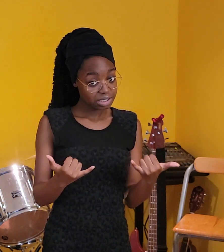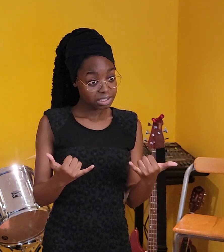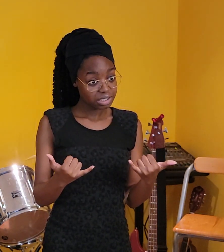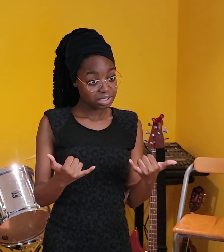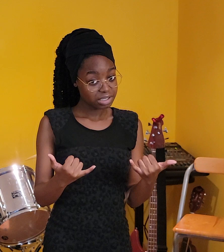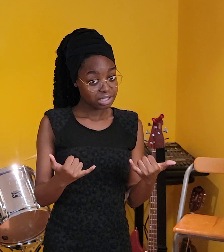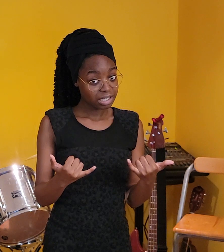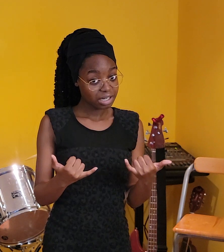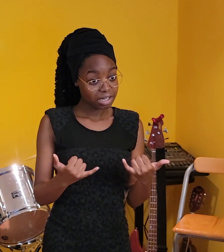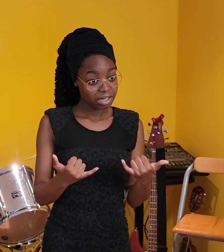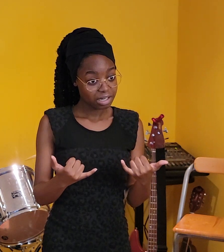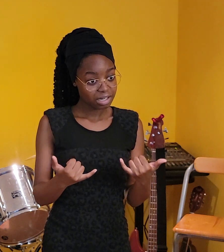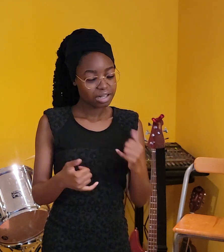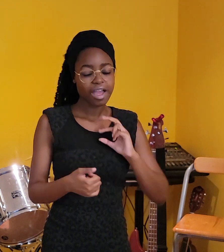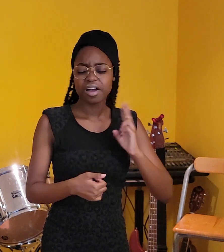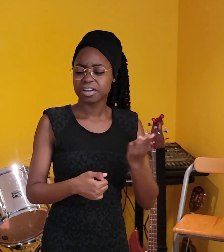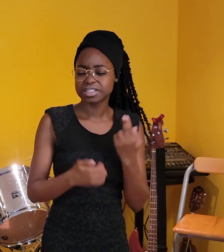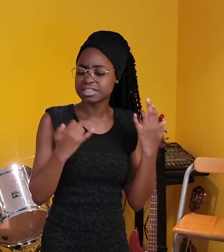What about us today?